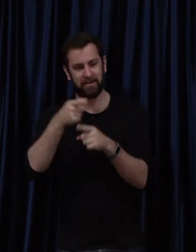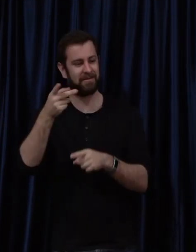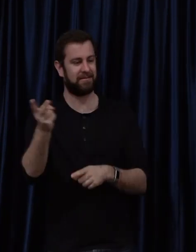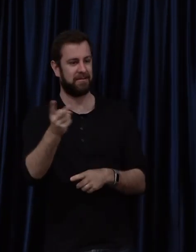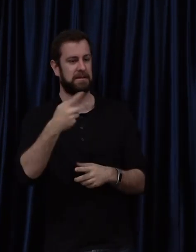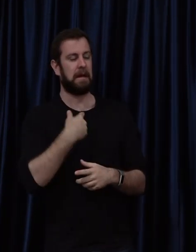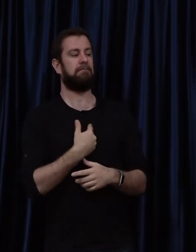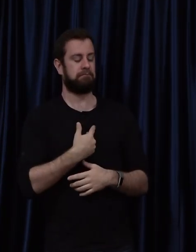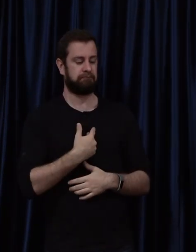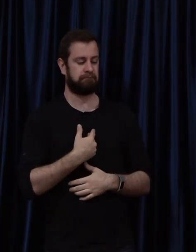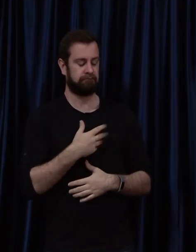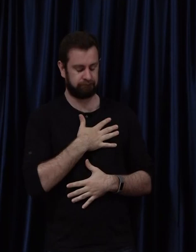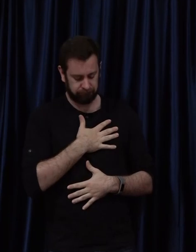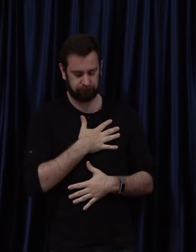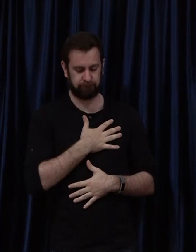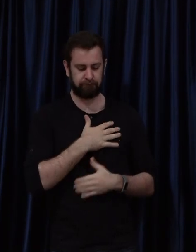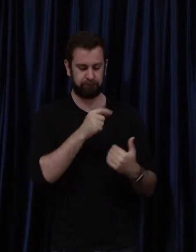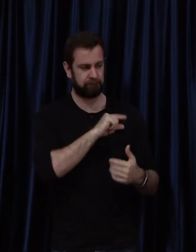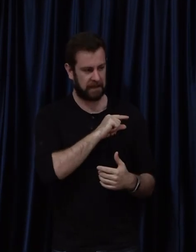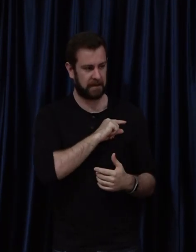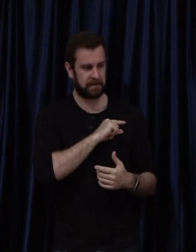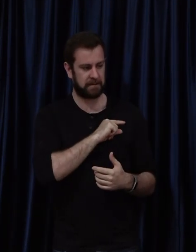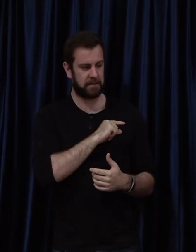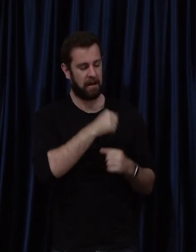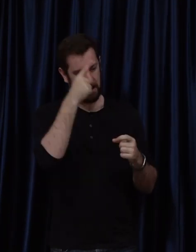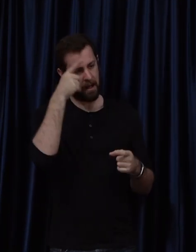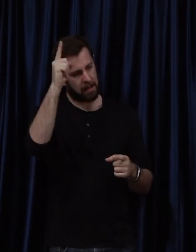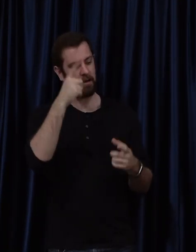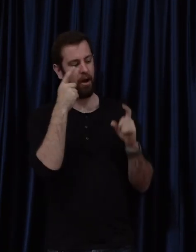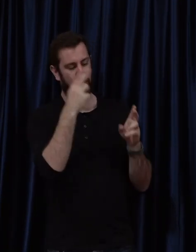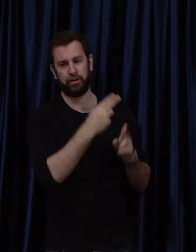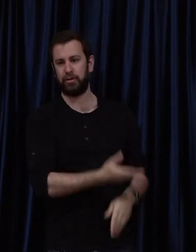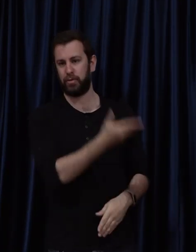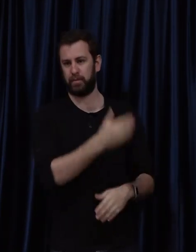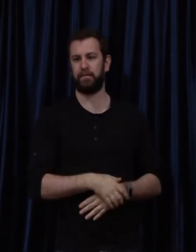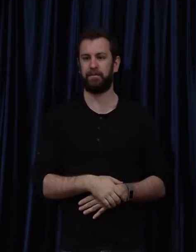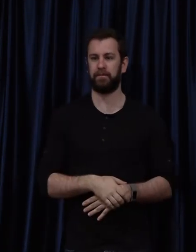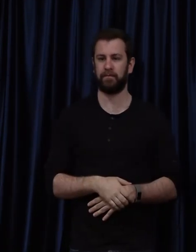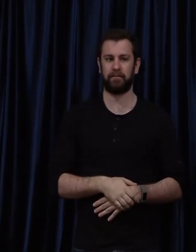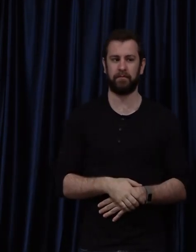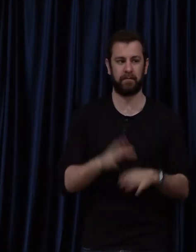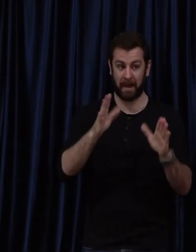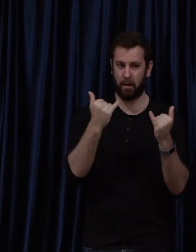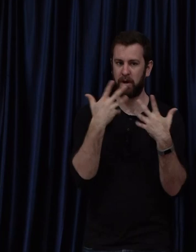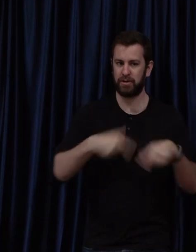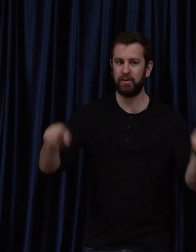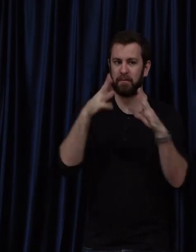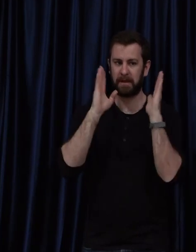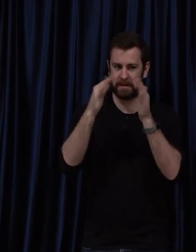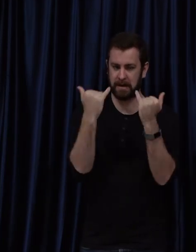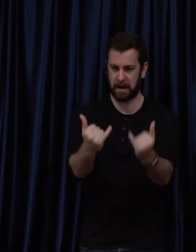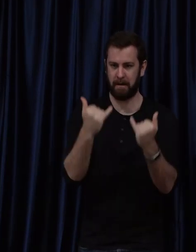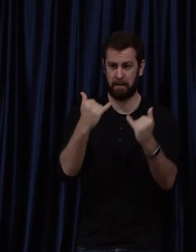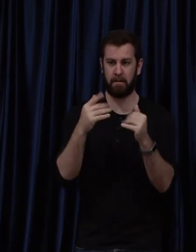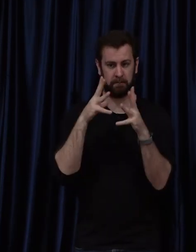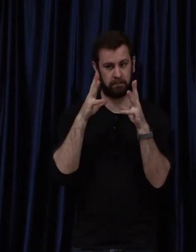concede guilt that we are wrong and Allah has honored you. Now I beg for your undivided attention, and I came across